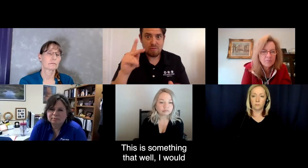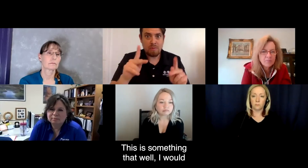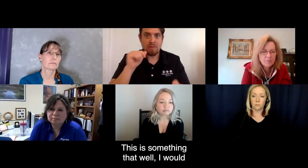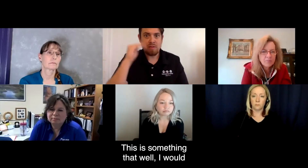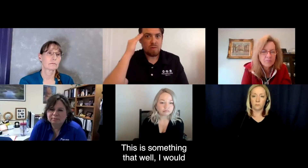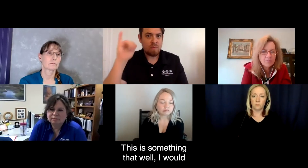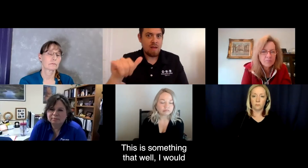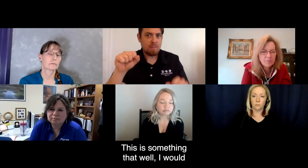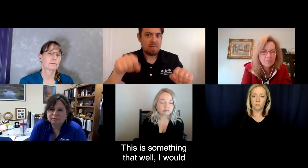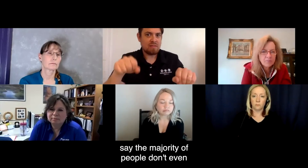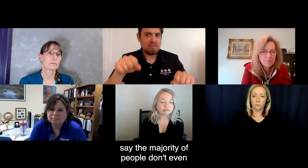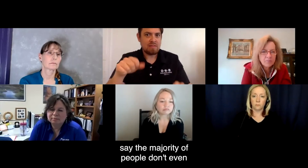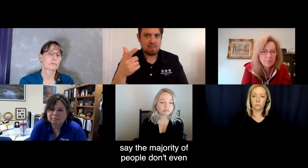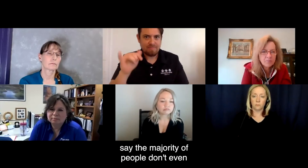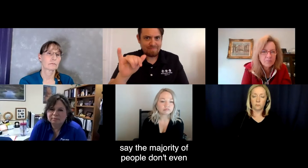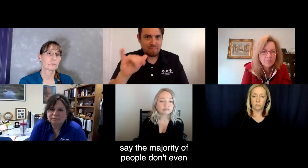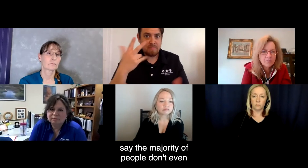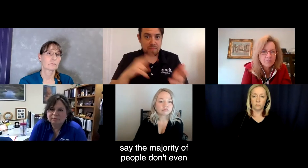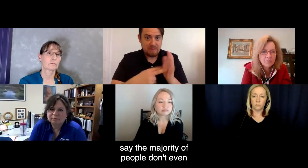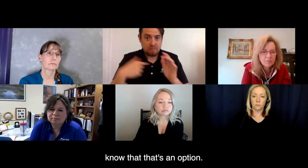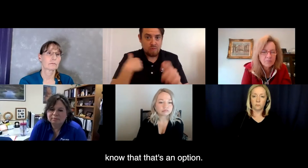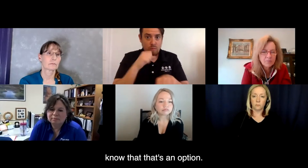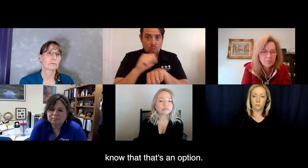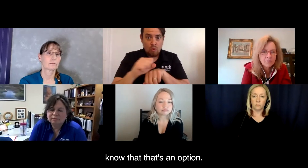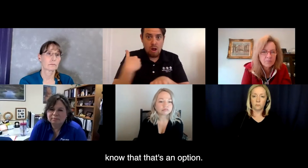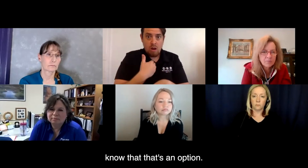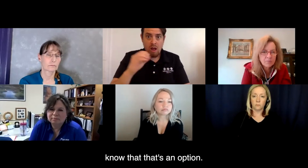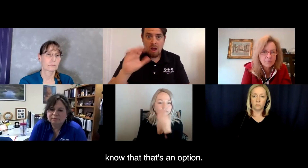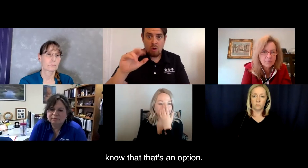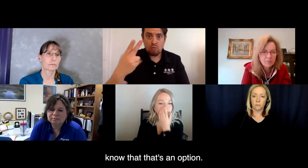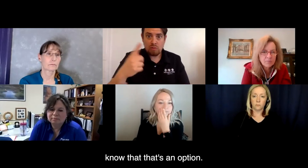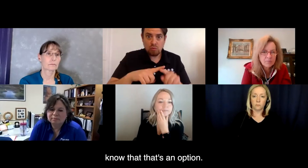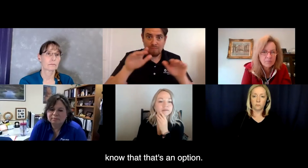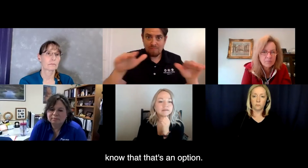This is something that, well, I would say the majority of people don't even know that that's an option.